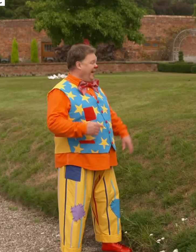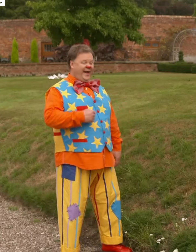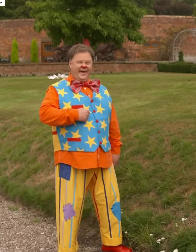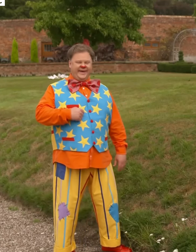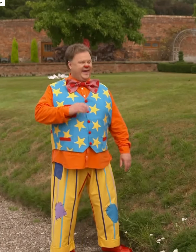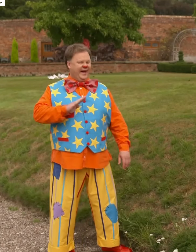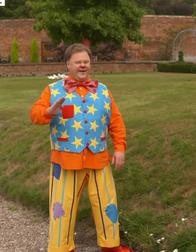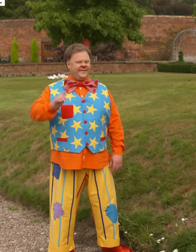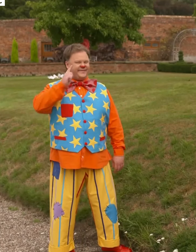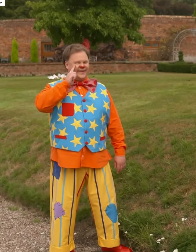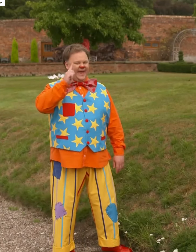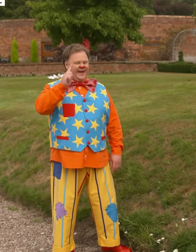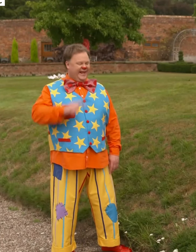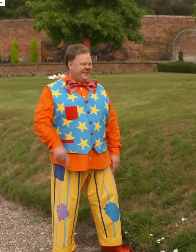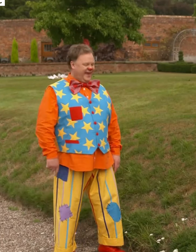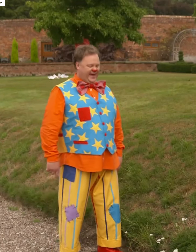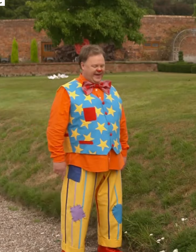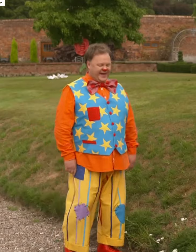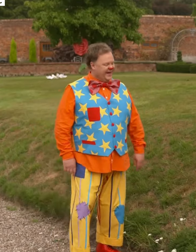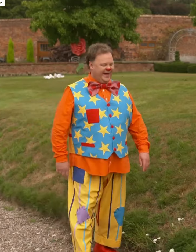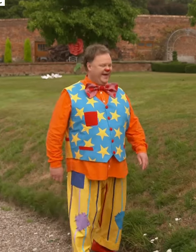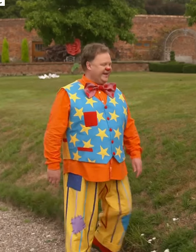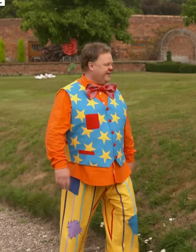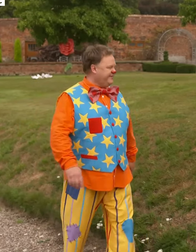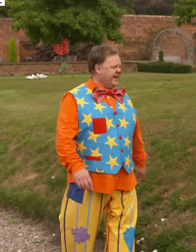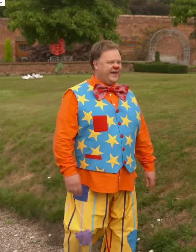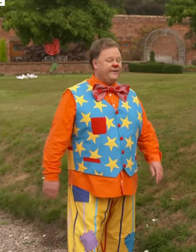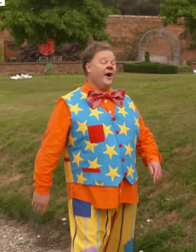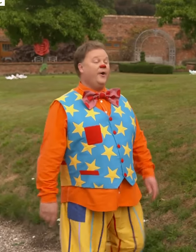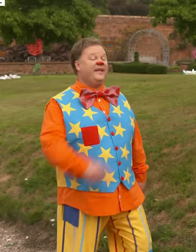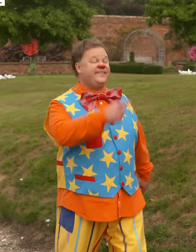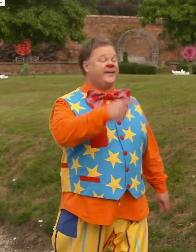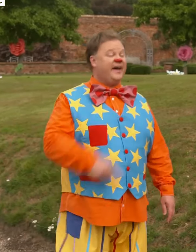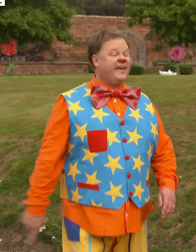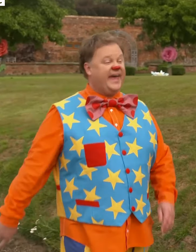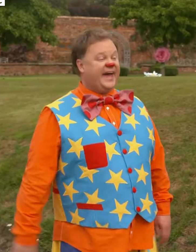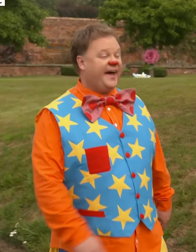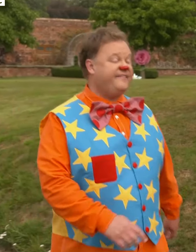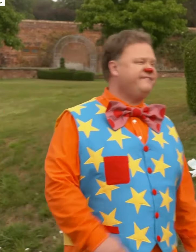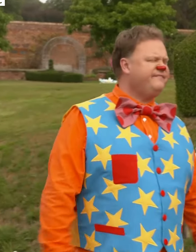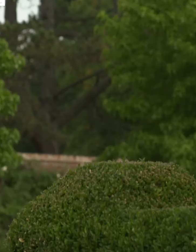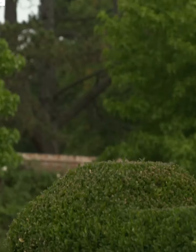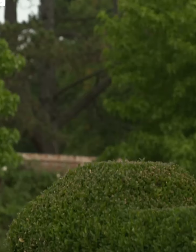I can't see anything. I don't know. Oh, let's look over here.